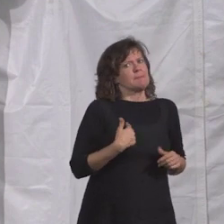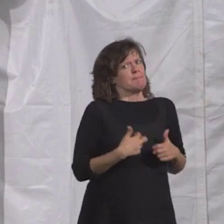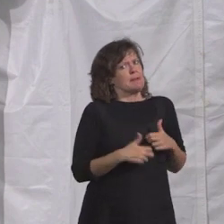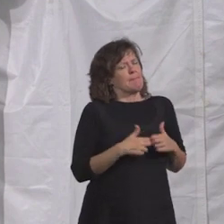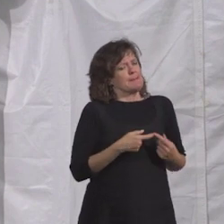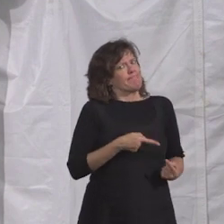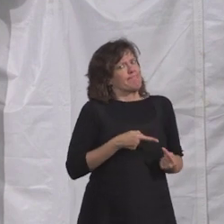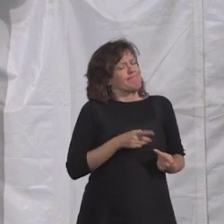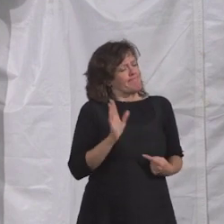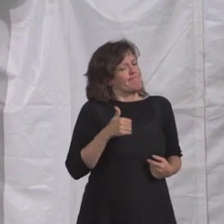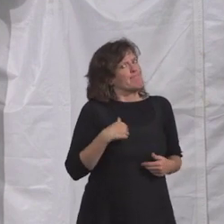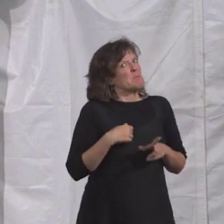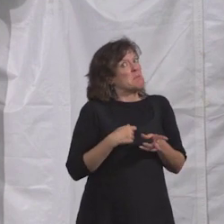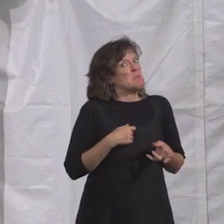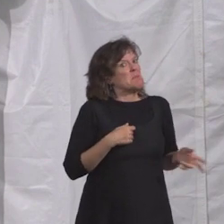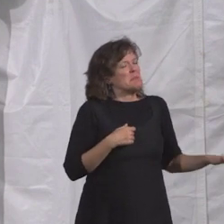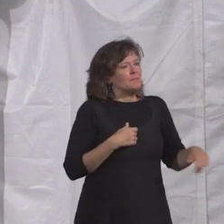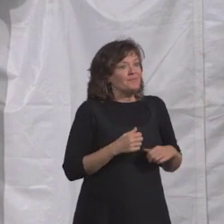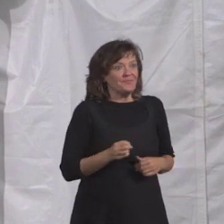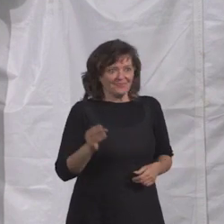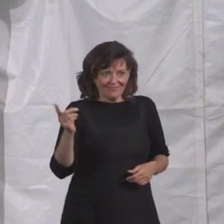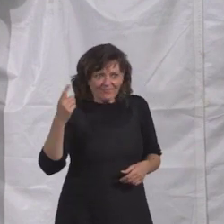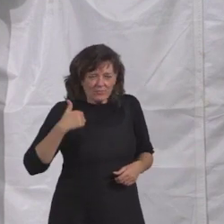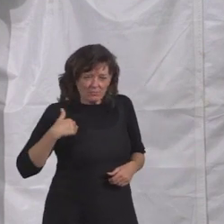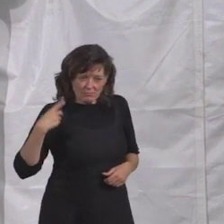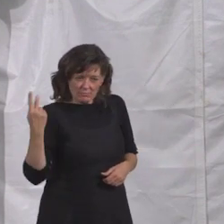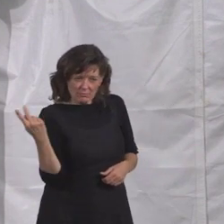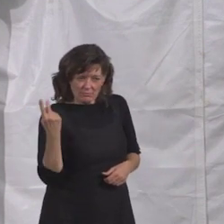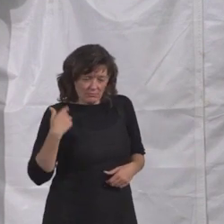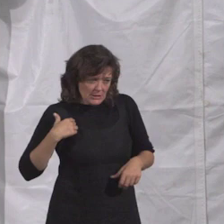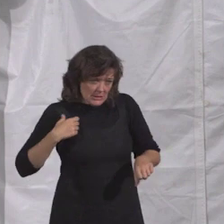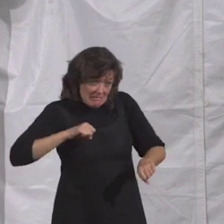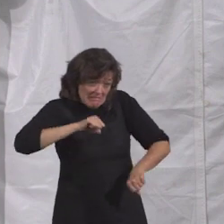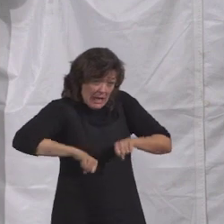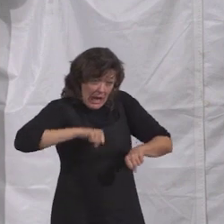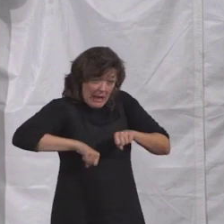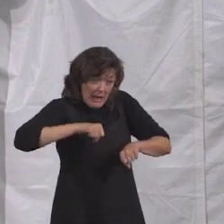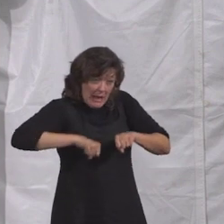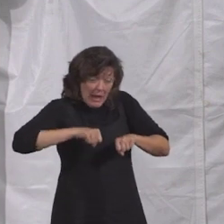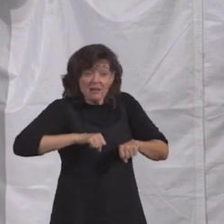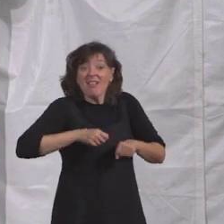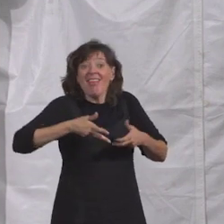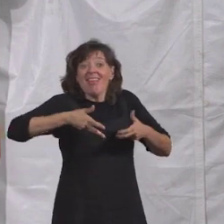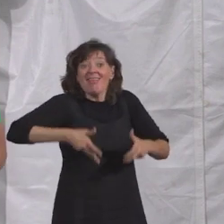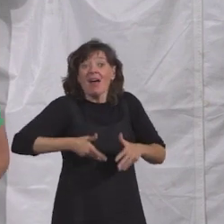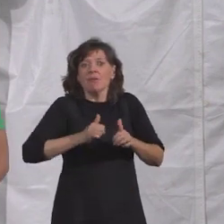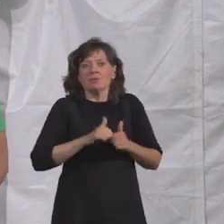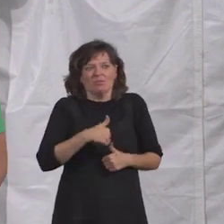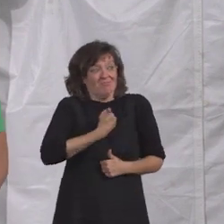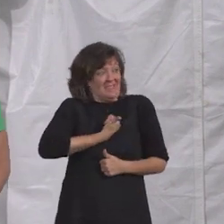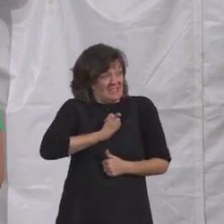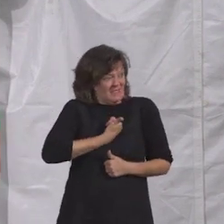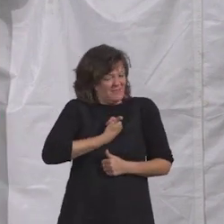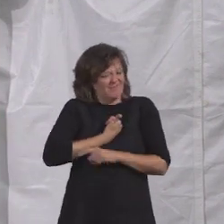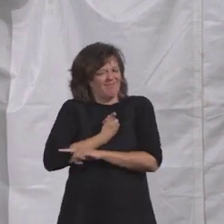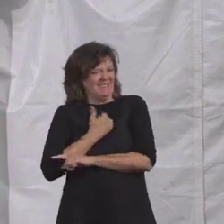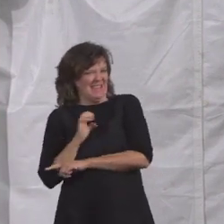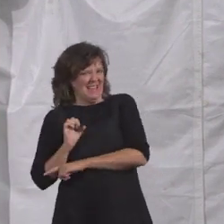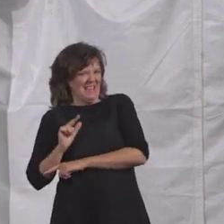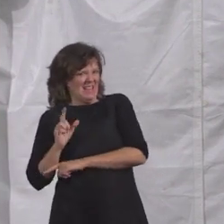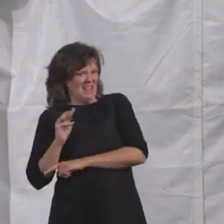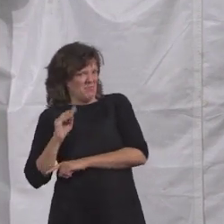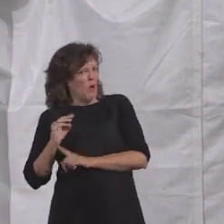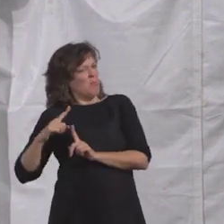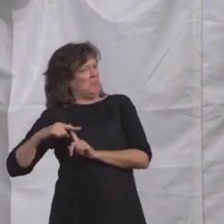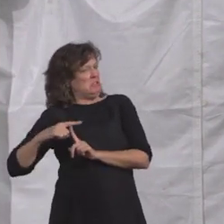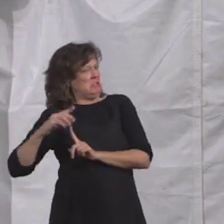that would almost entirely straight up and down, it was just myself and Elmore left with Nora just a little bit behind us, and I